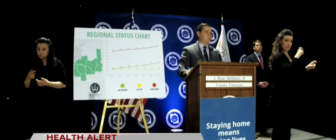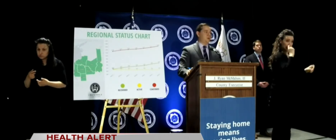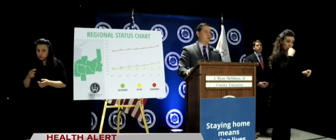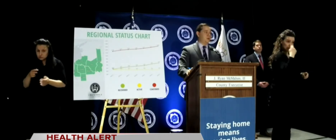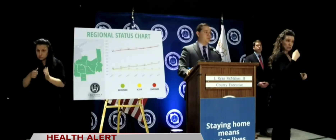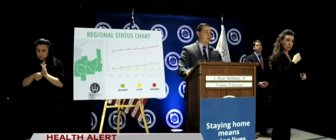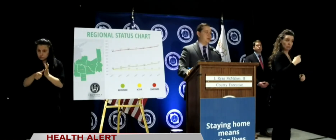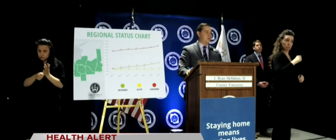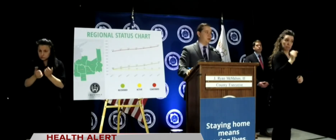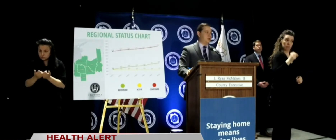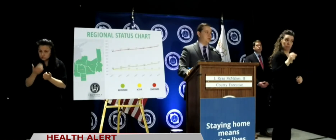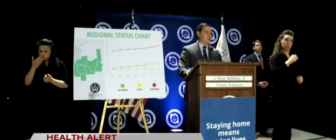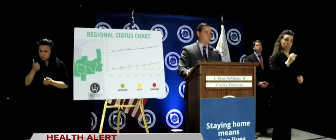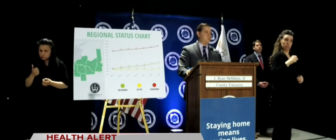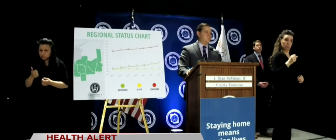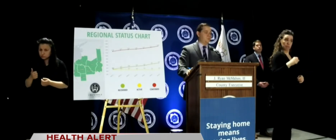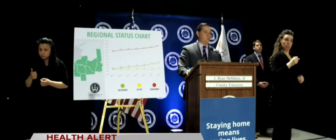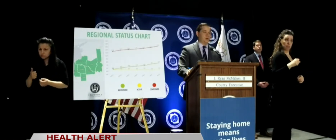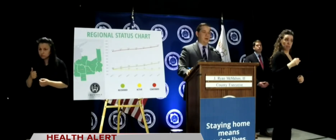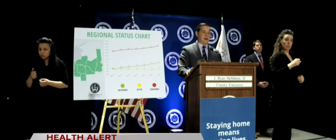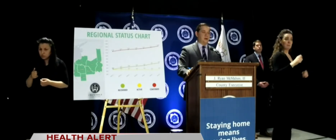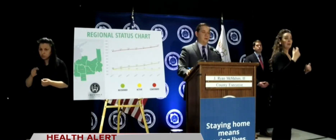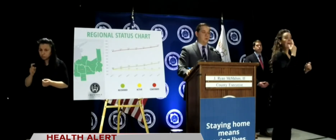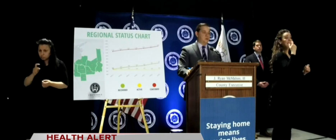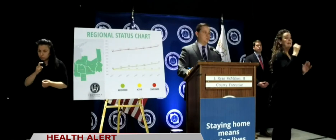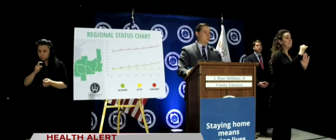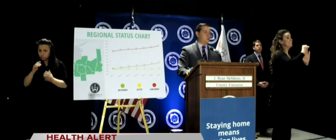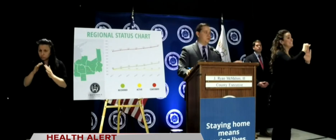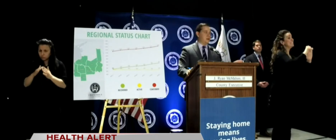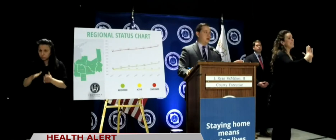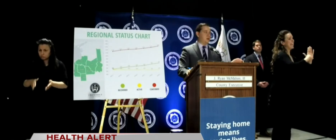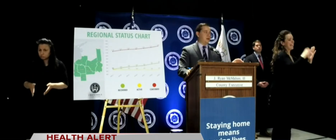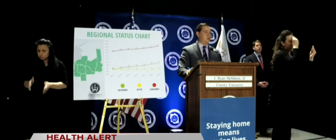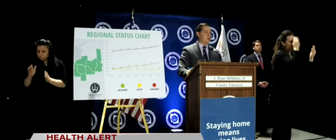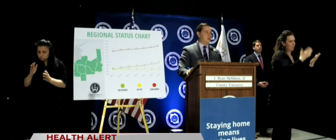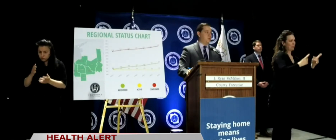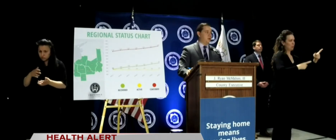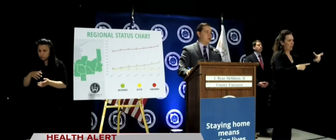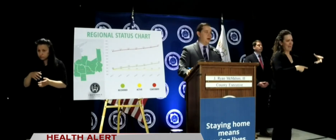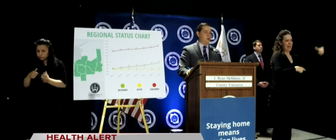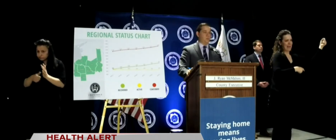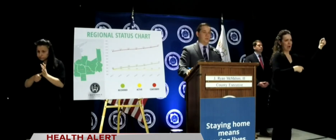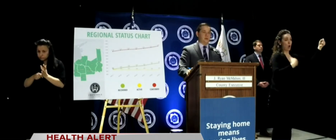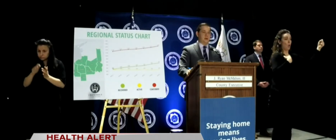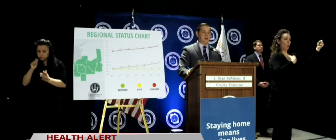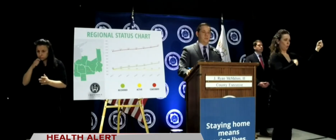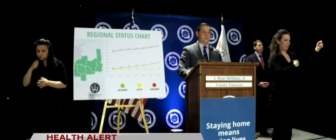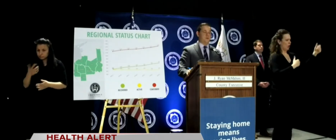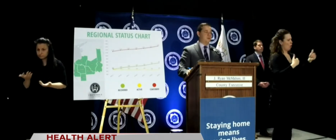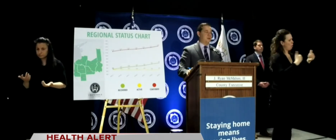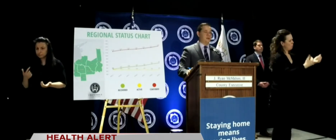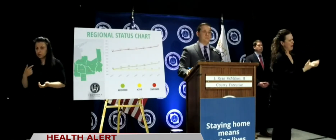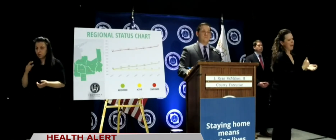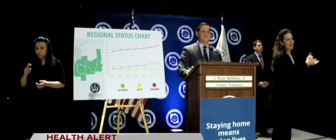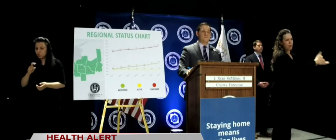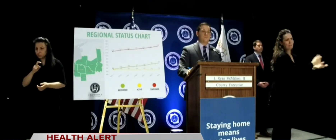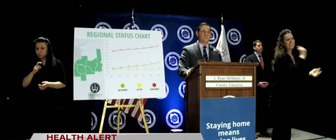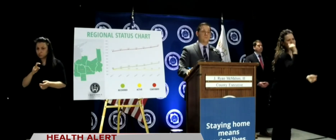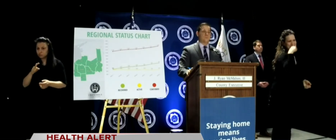homes. They've made that very clear. We're going to honor their wish, and we'll stay in our lane. We are here to help when they need our help, if they need